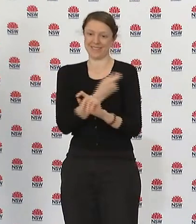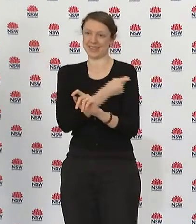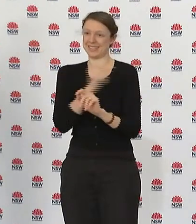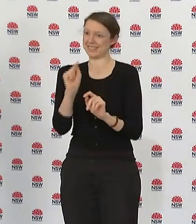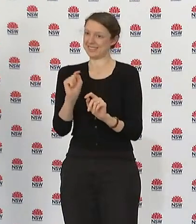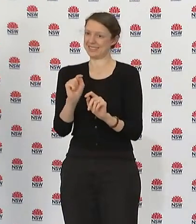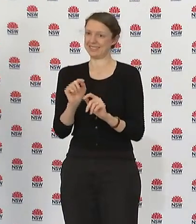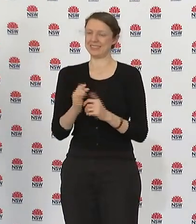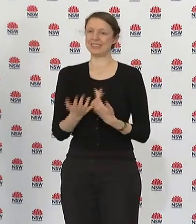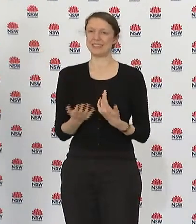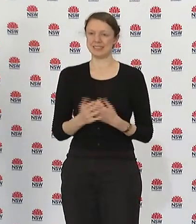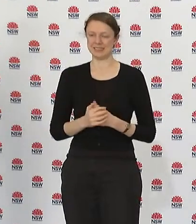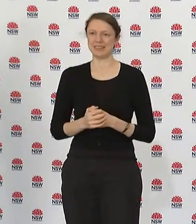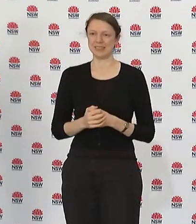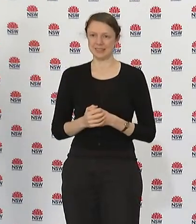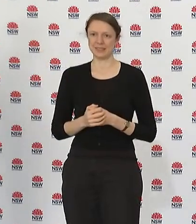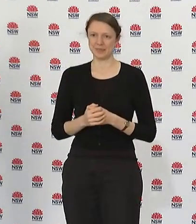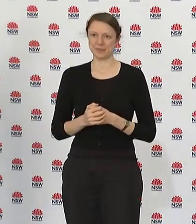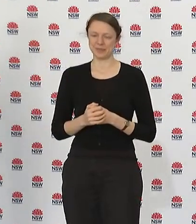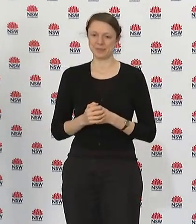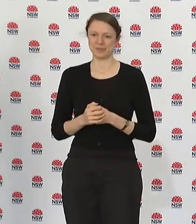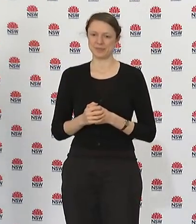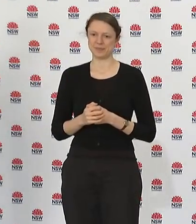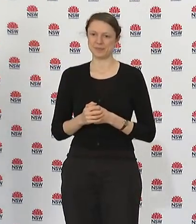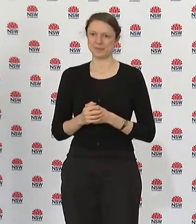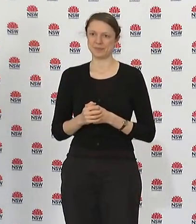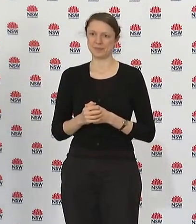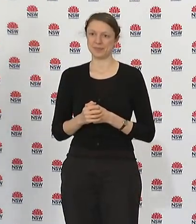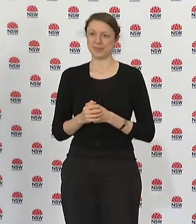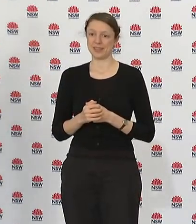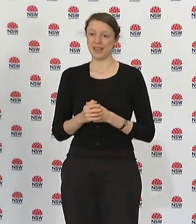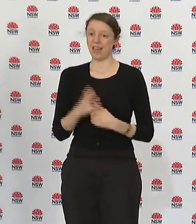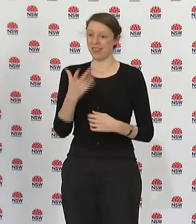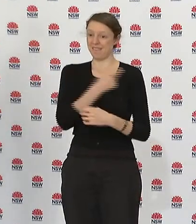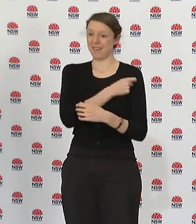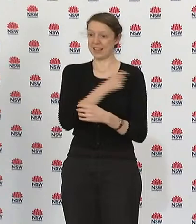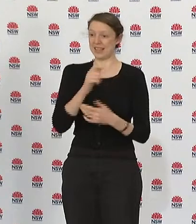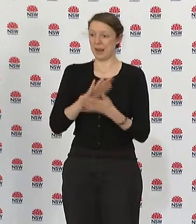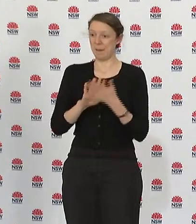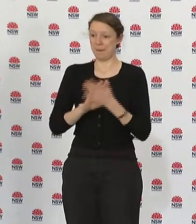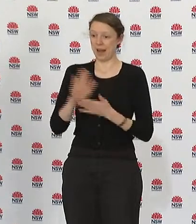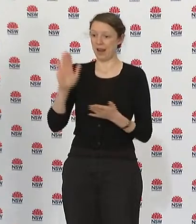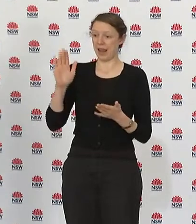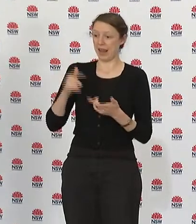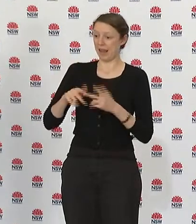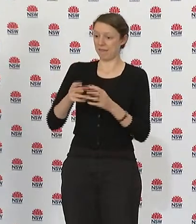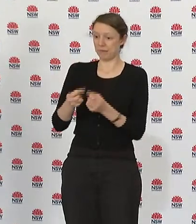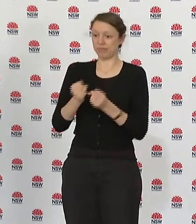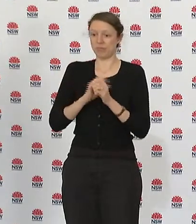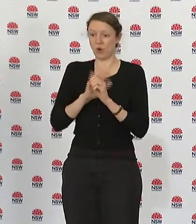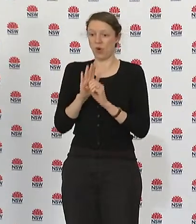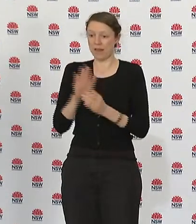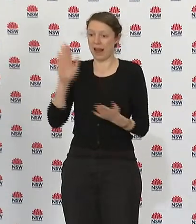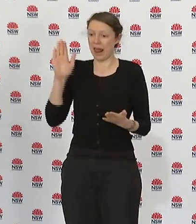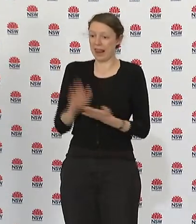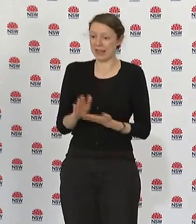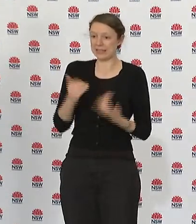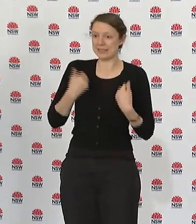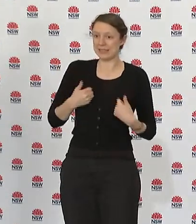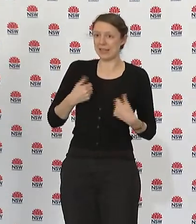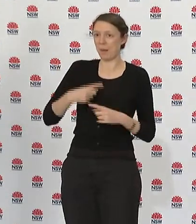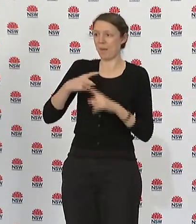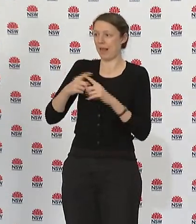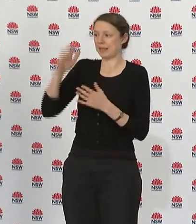need the restrictions in place, and of course the vaccine, which reduces serious illness but also prevents spread with this Delta strain. But there's